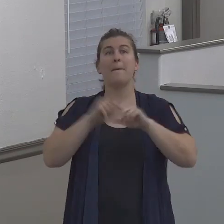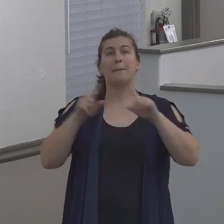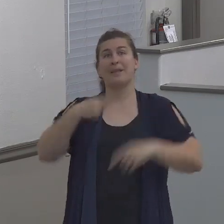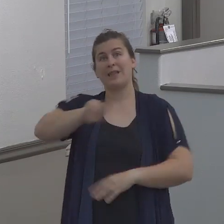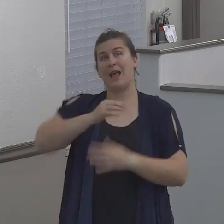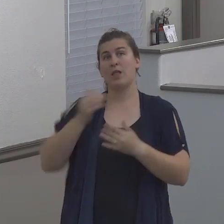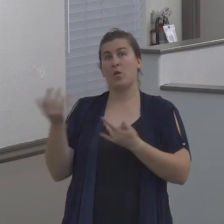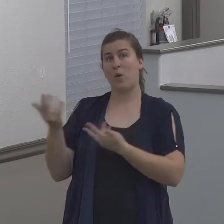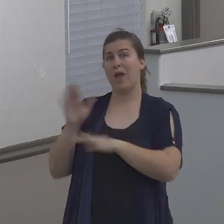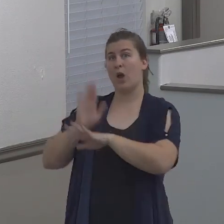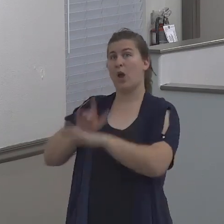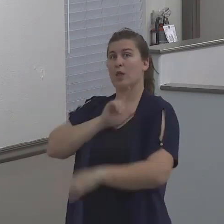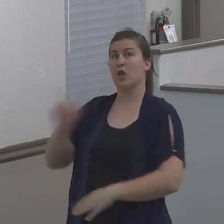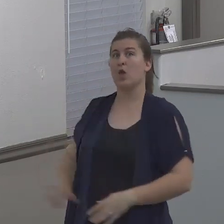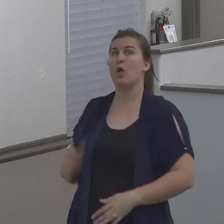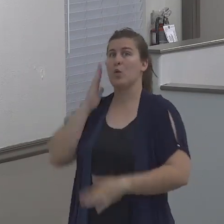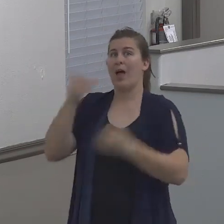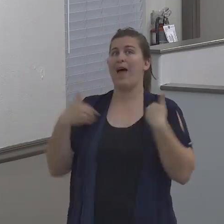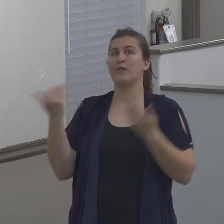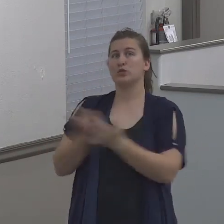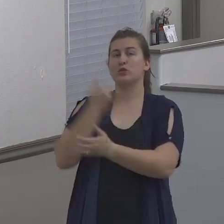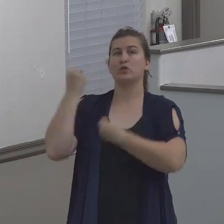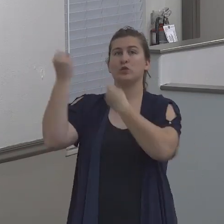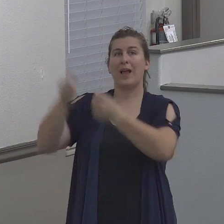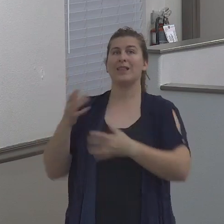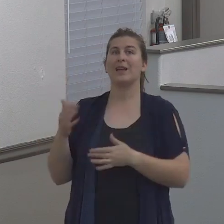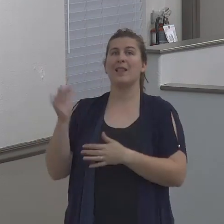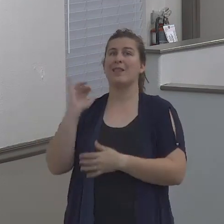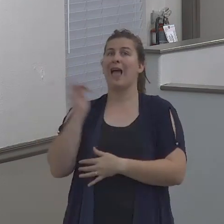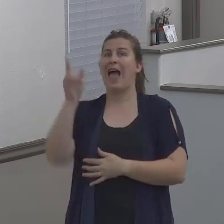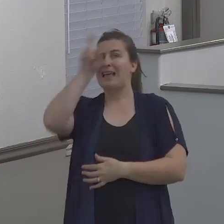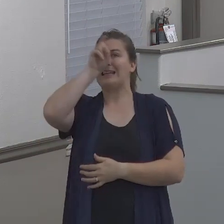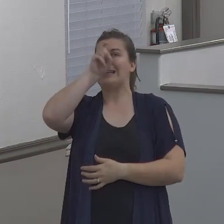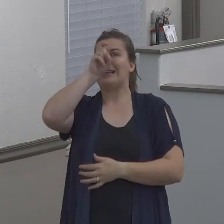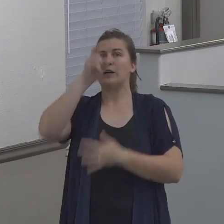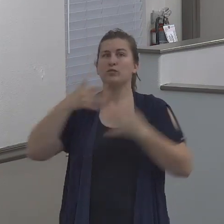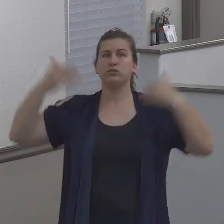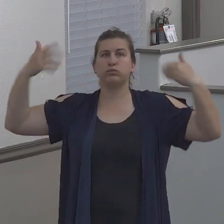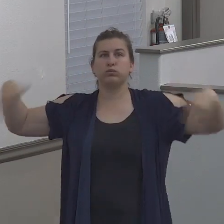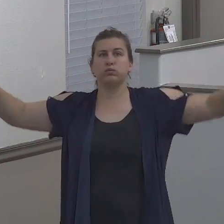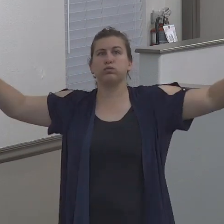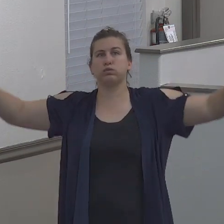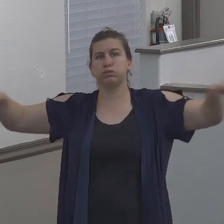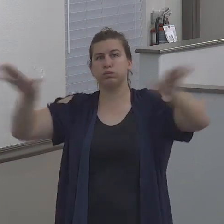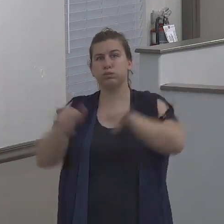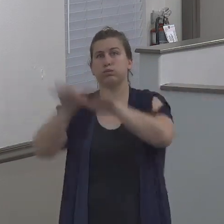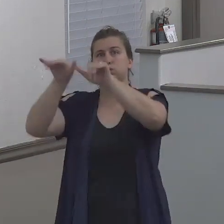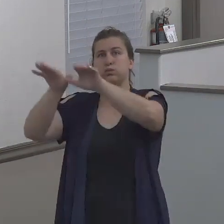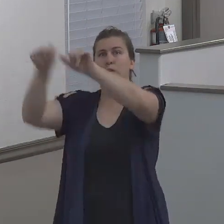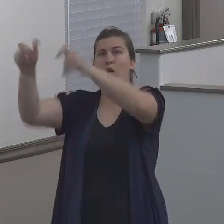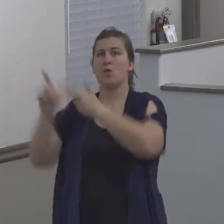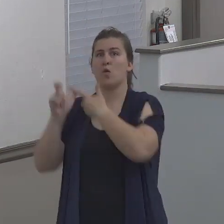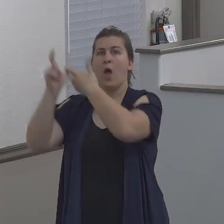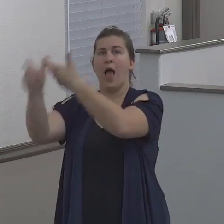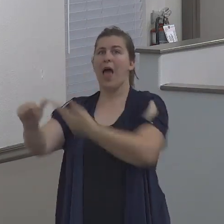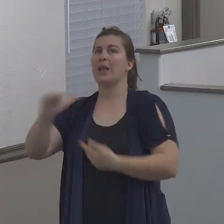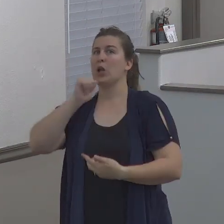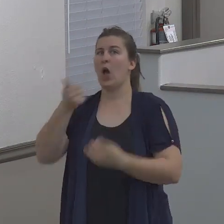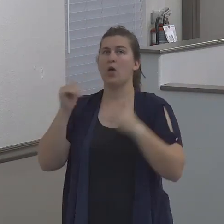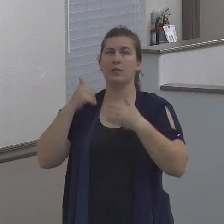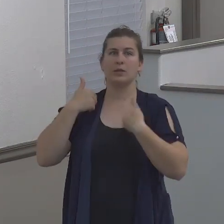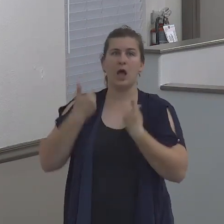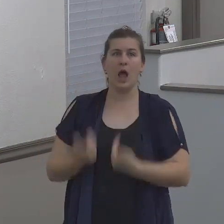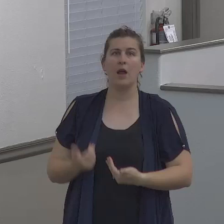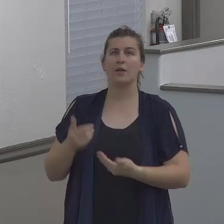Isaiah 40:31, most Christians know, but they that wait upon the Lord shall renew their strength. They shall mount up with wings as eagles. They shall run and not be weary. They